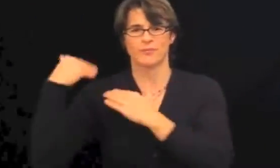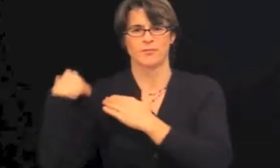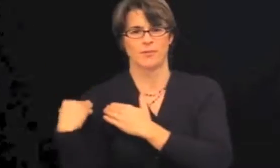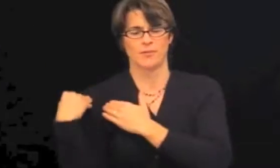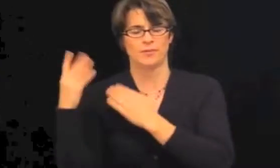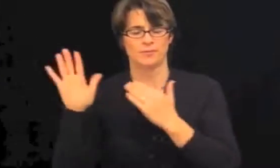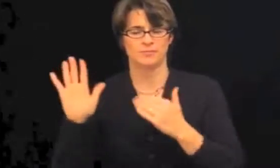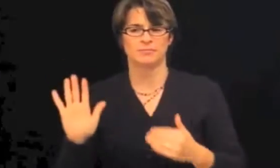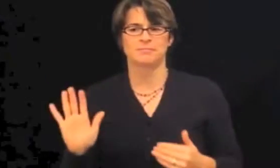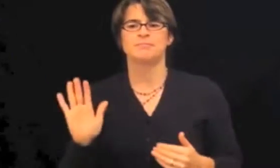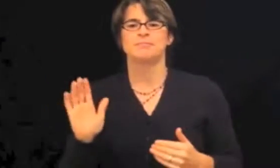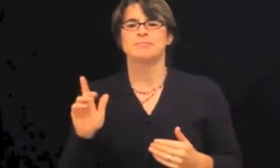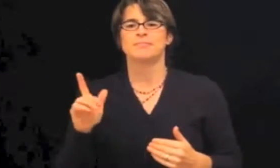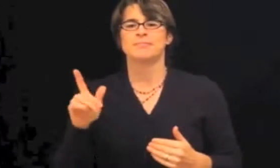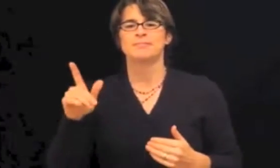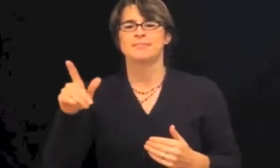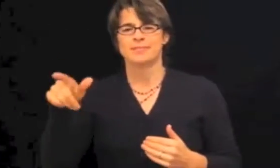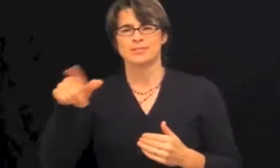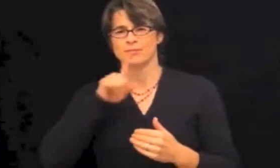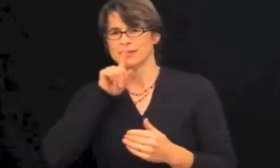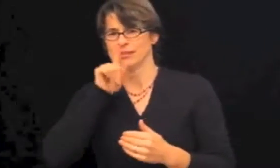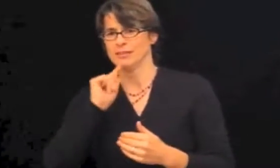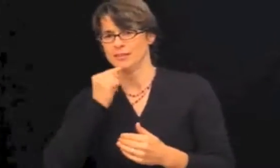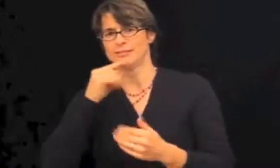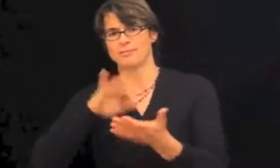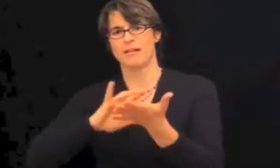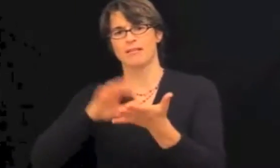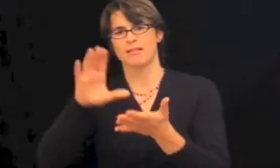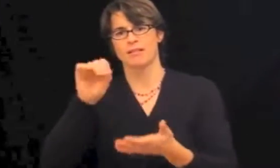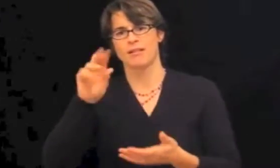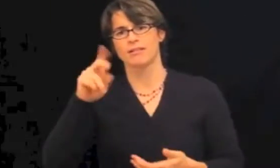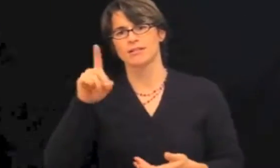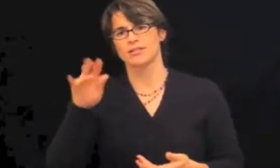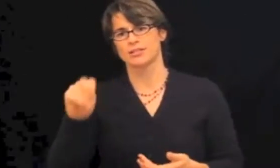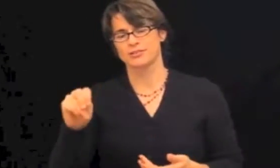In the brain, the chemistry is unbalanced and a person cannot be responsible.